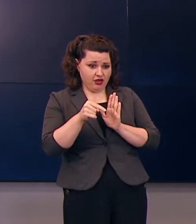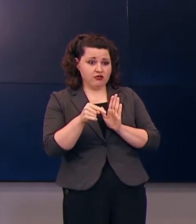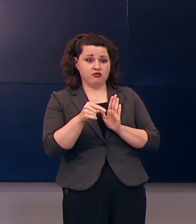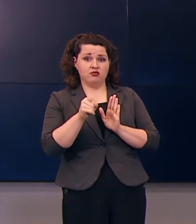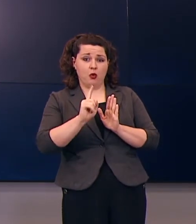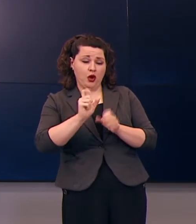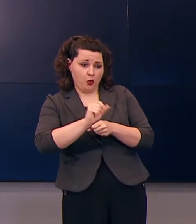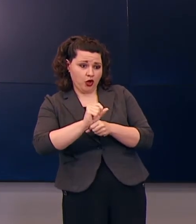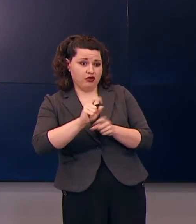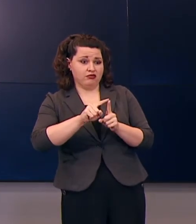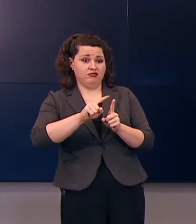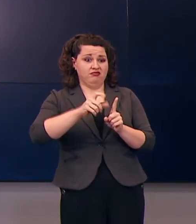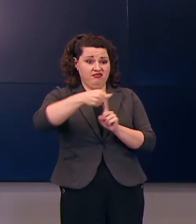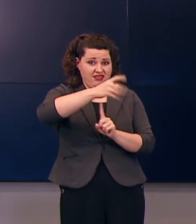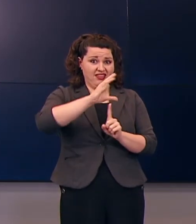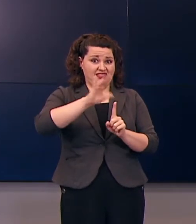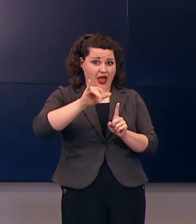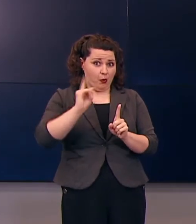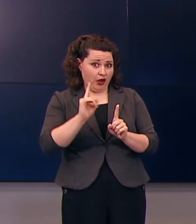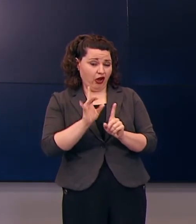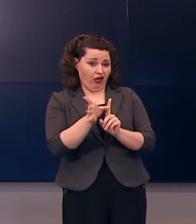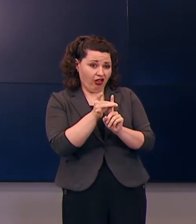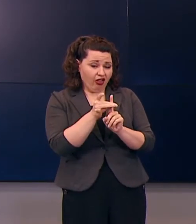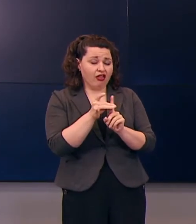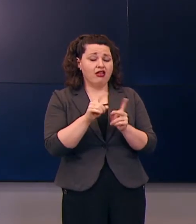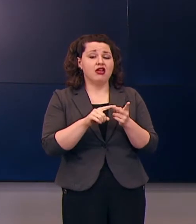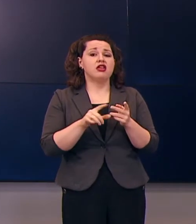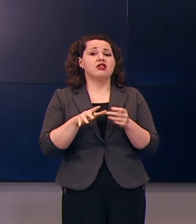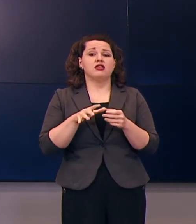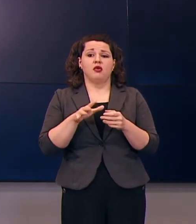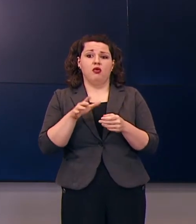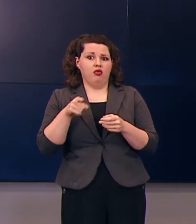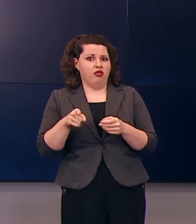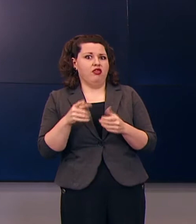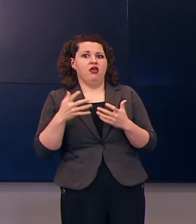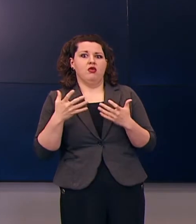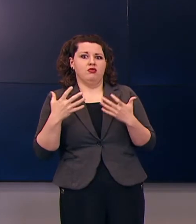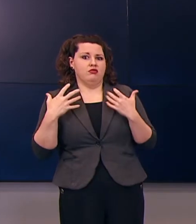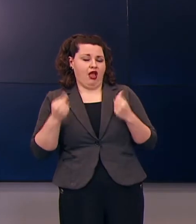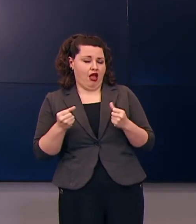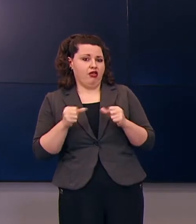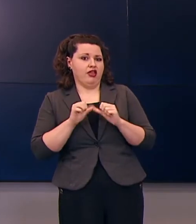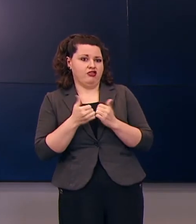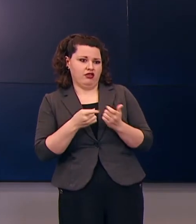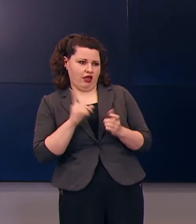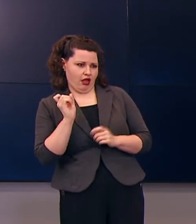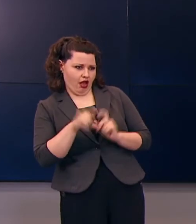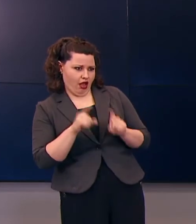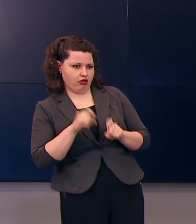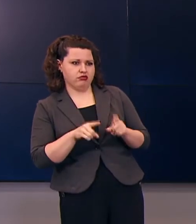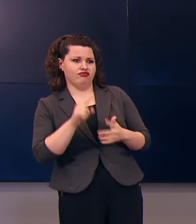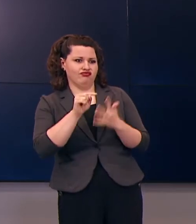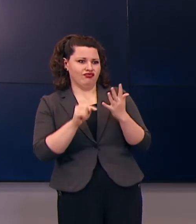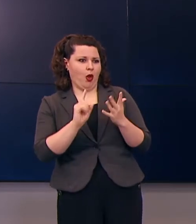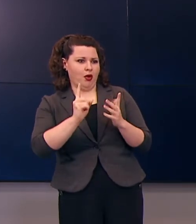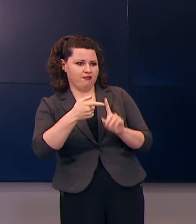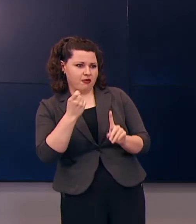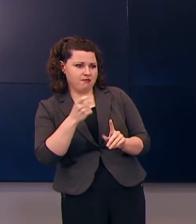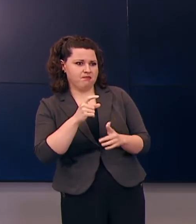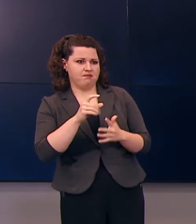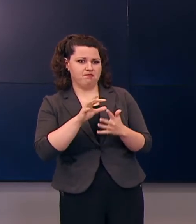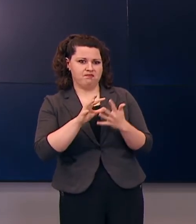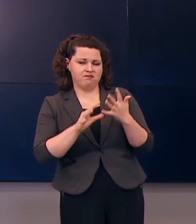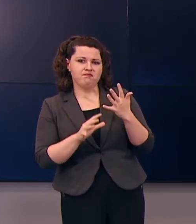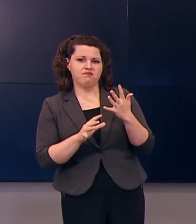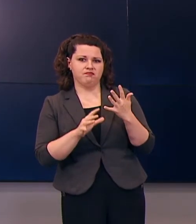or a work setting, the local public health agencies ask all of those sorts of questions, and then they would reach out either to the business,